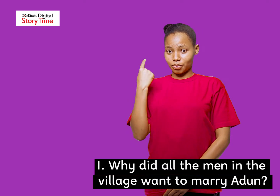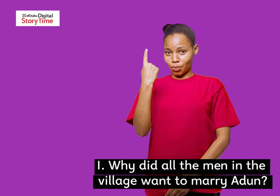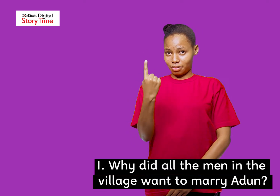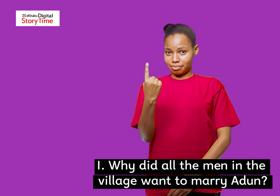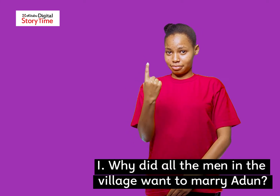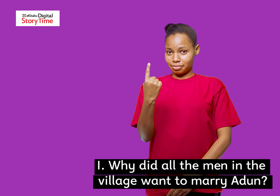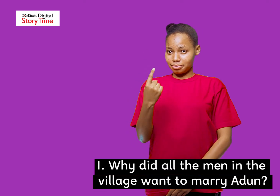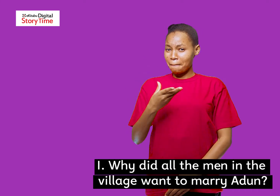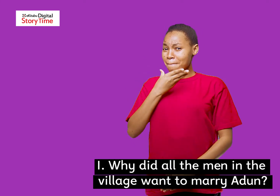Number 1.